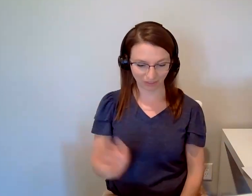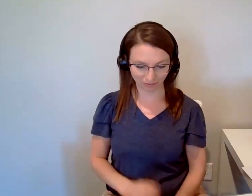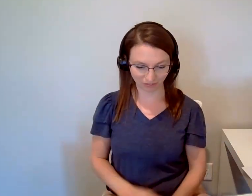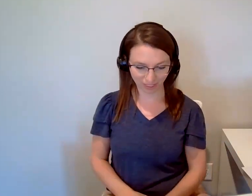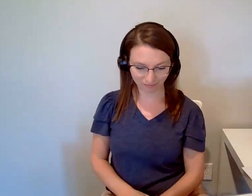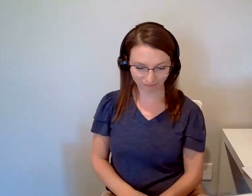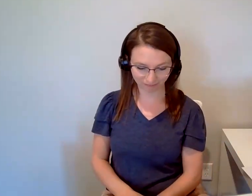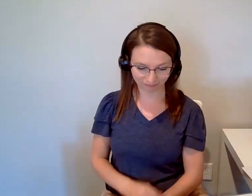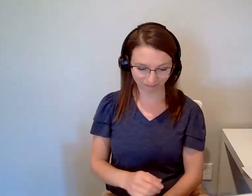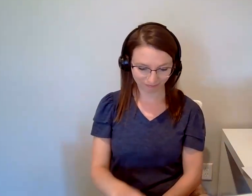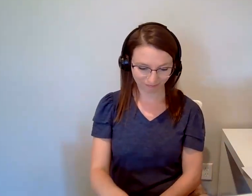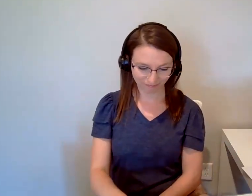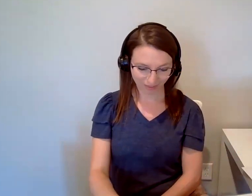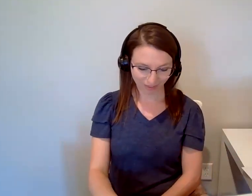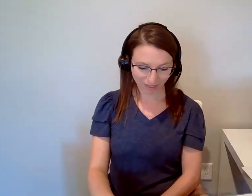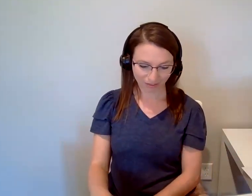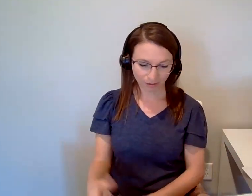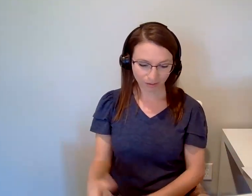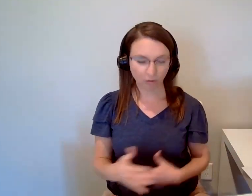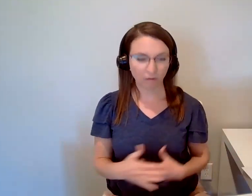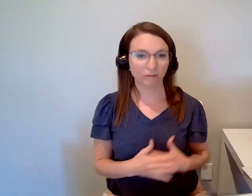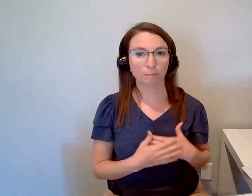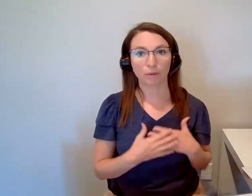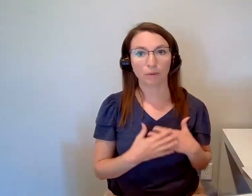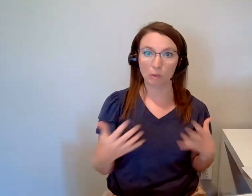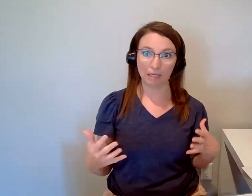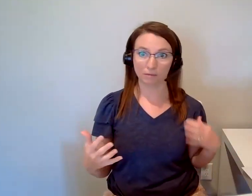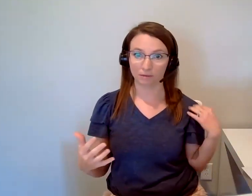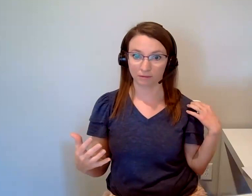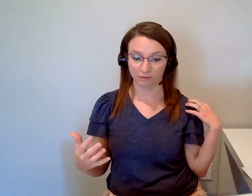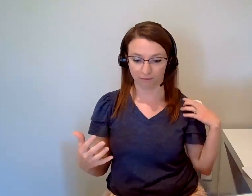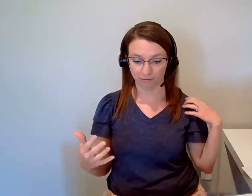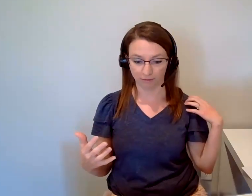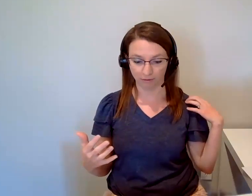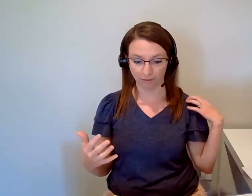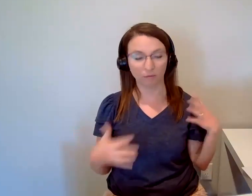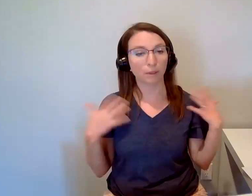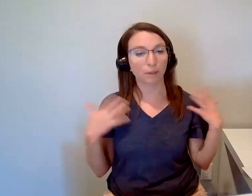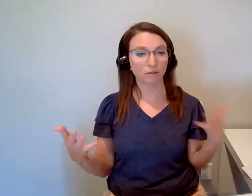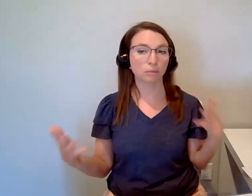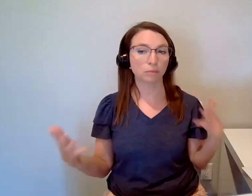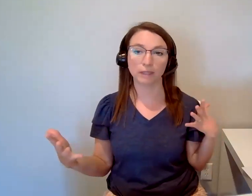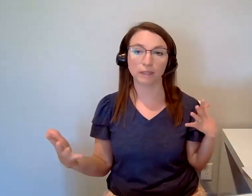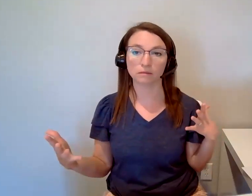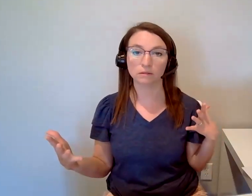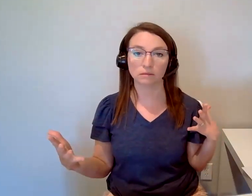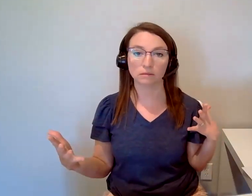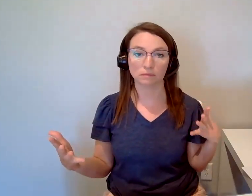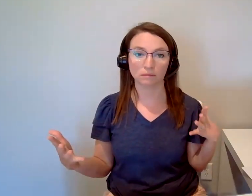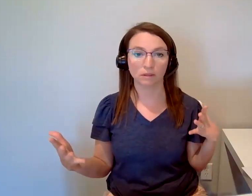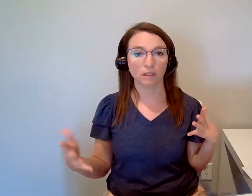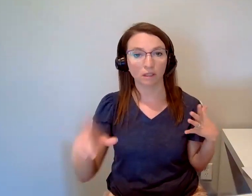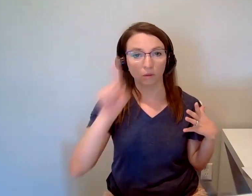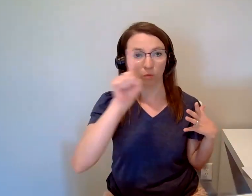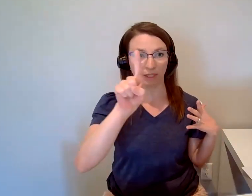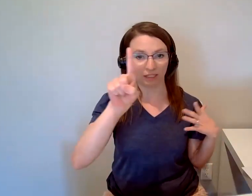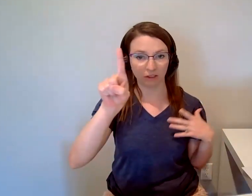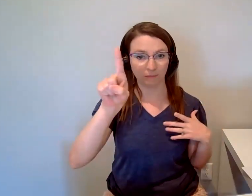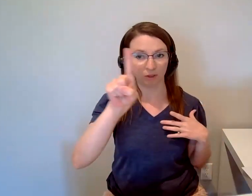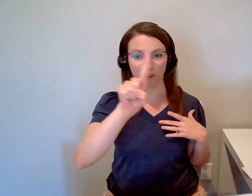All right. Let's go over pronouns. All right. So personal pronouns, one handshake. You're going to use a